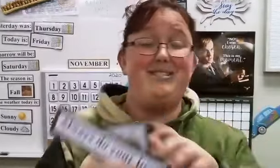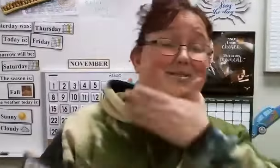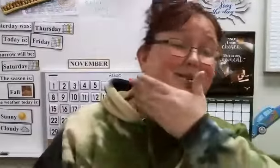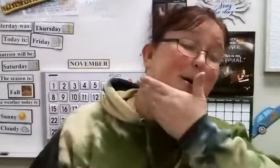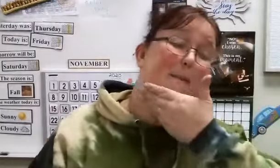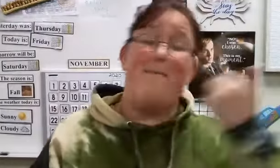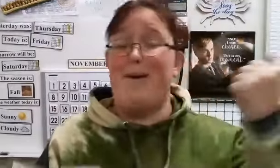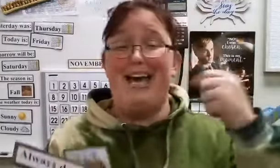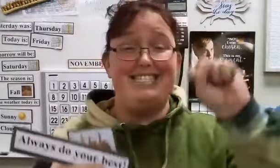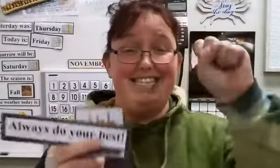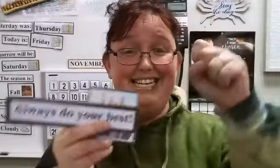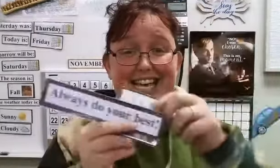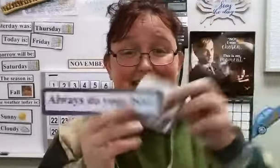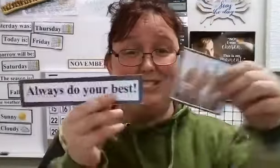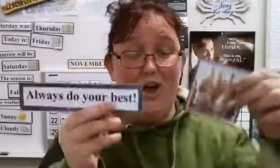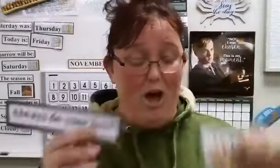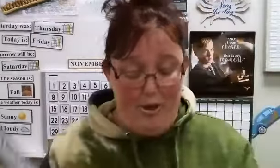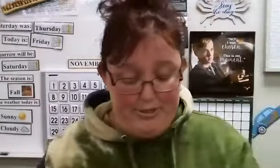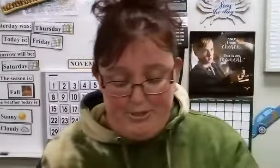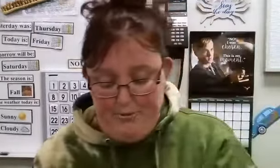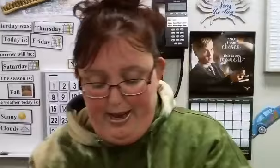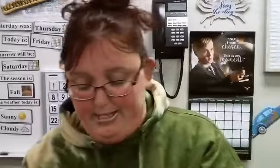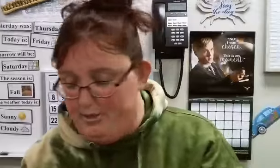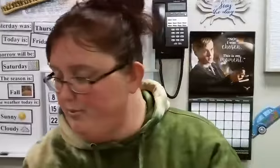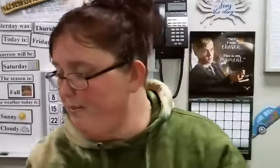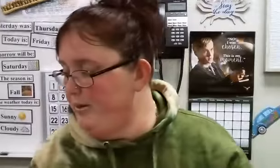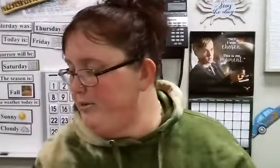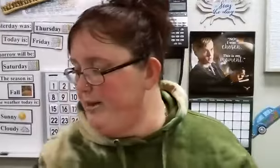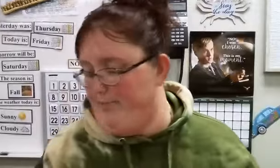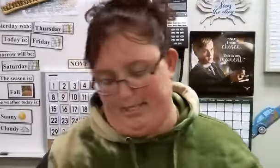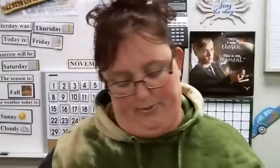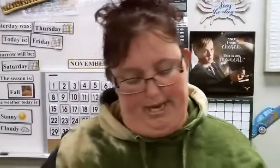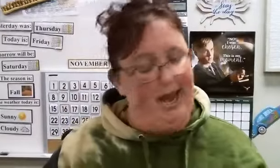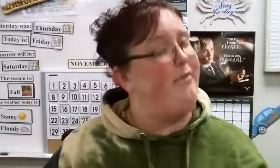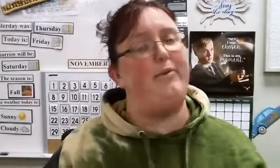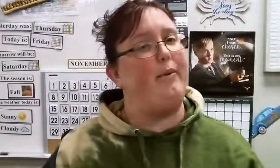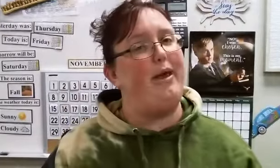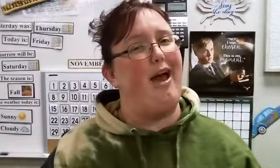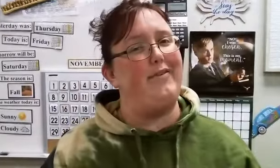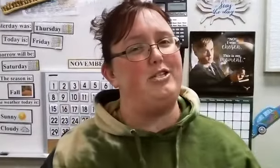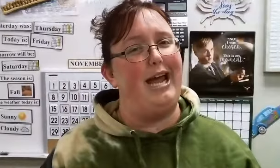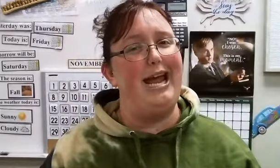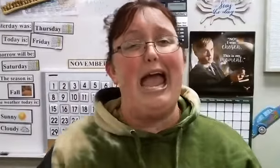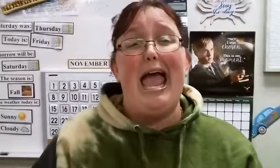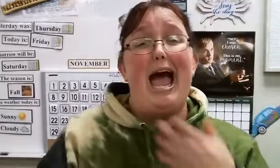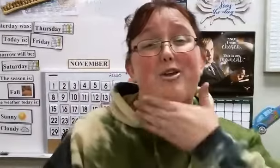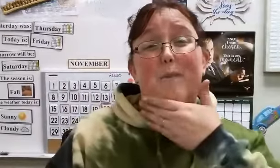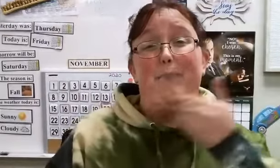Always do your best. Yes, always do your best. Remember, we do the best we can with what we have each day, and your